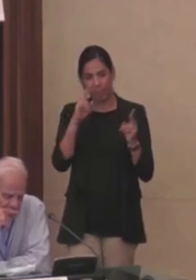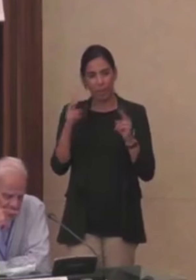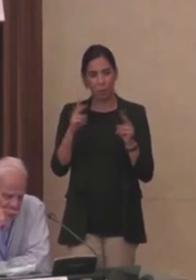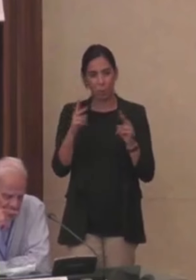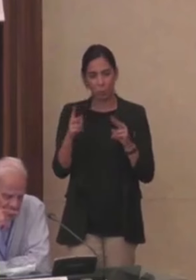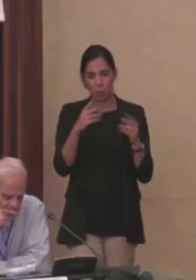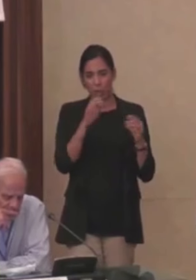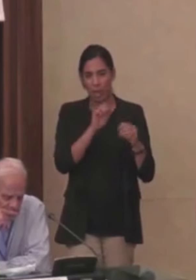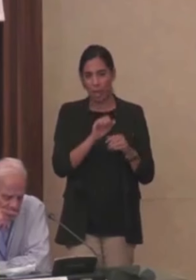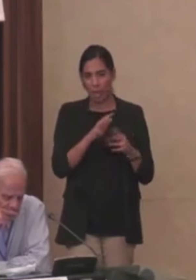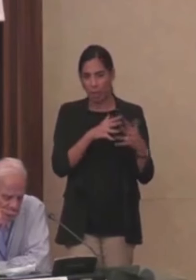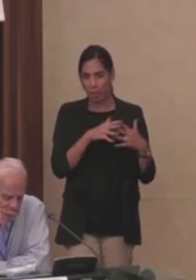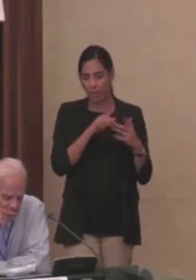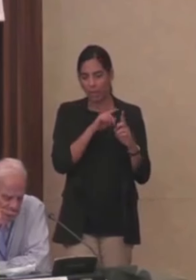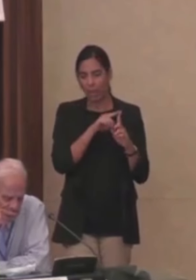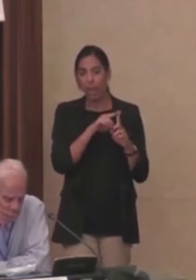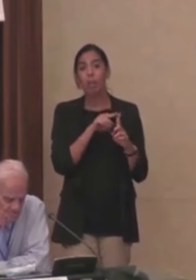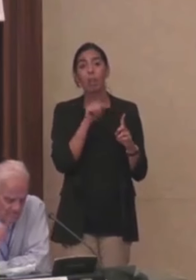prescription, I'm sorry,